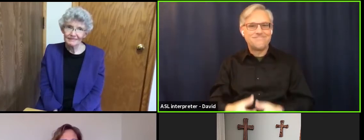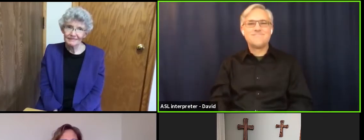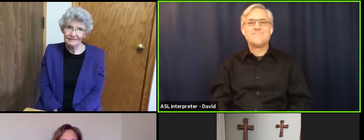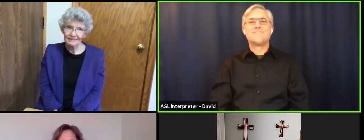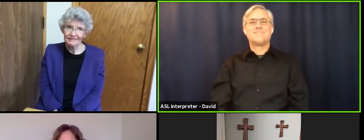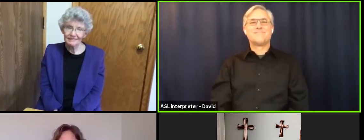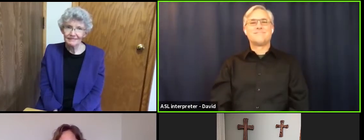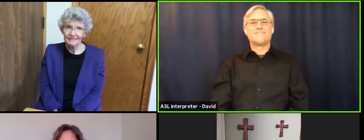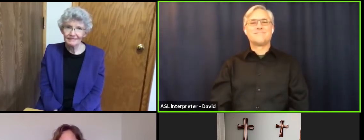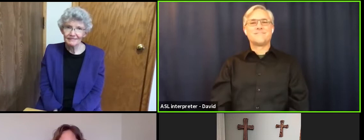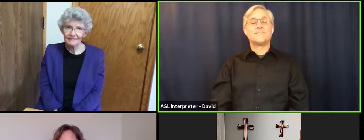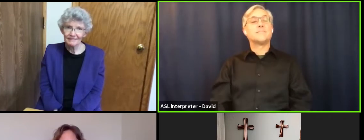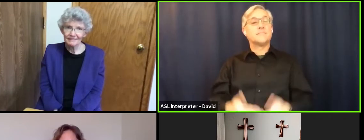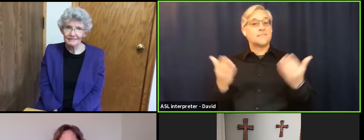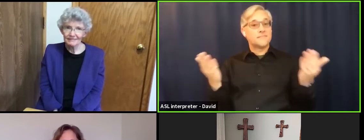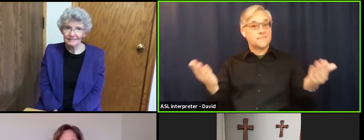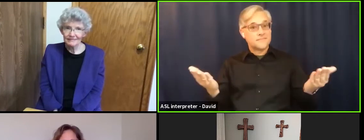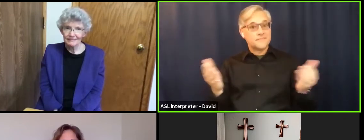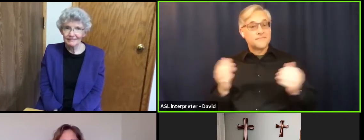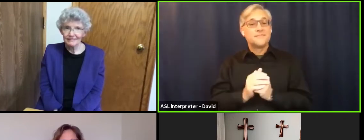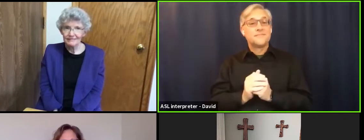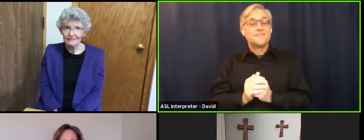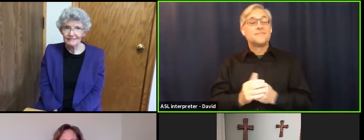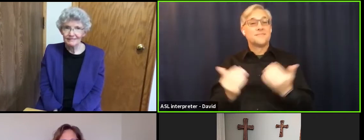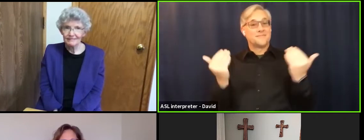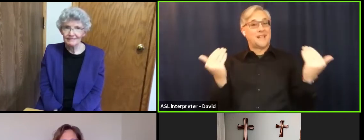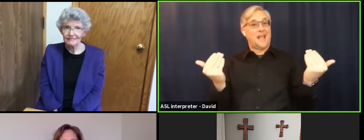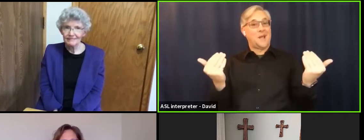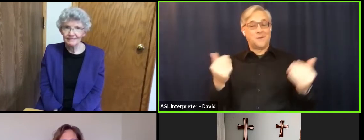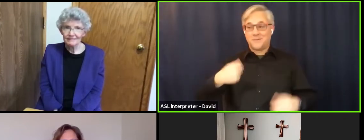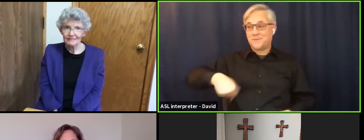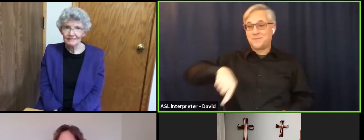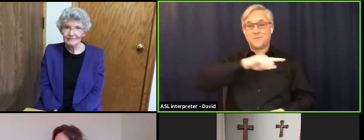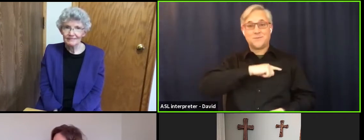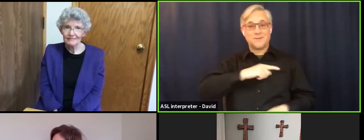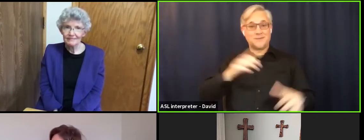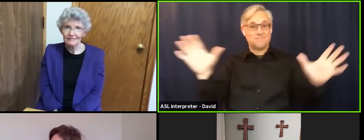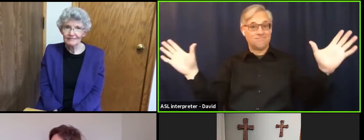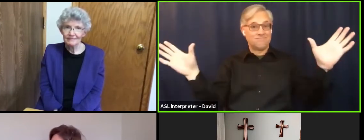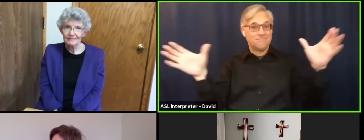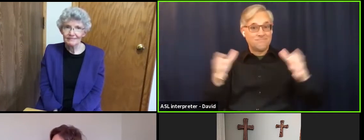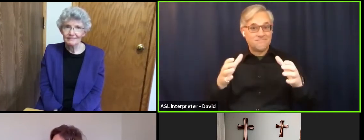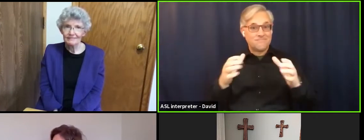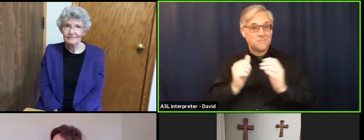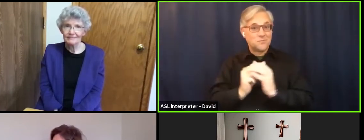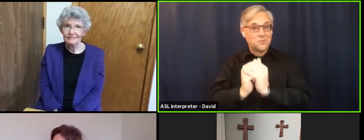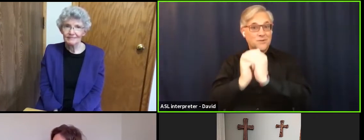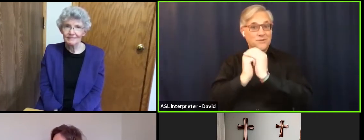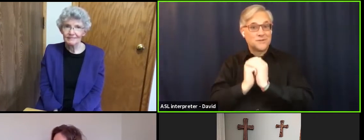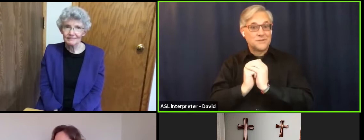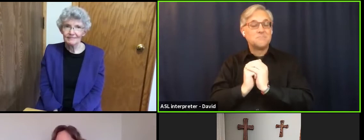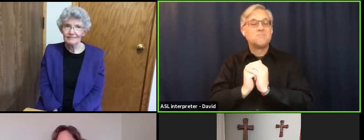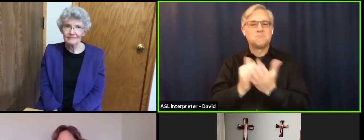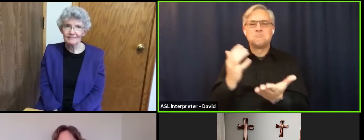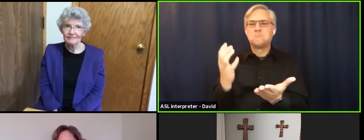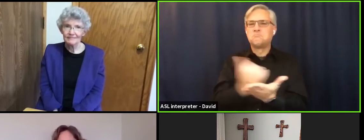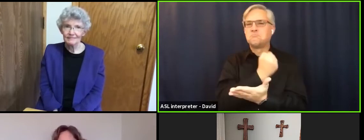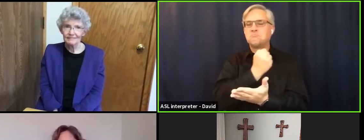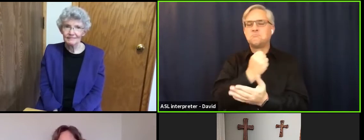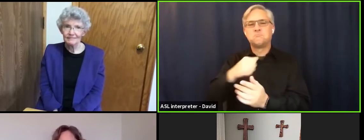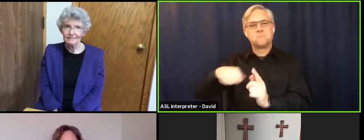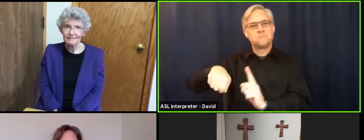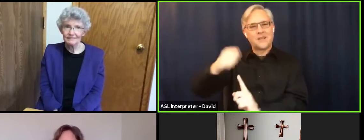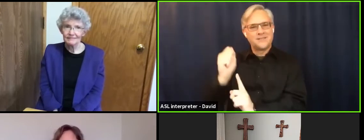And so as we are gathered together, we take time to light a candle, to